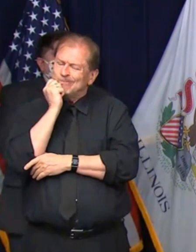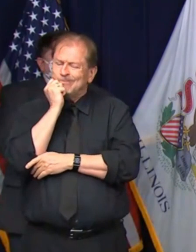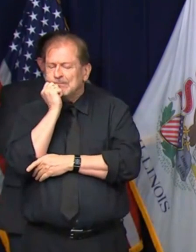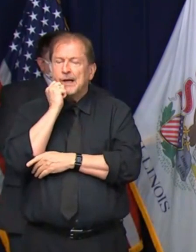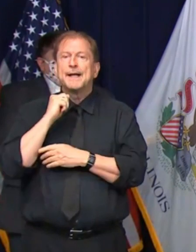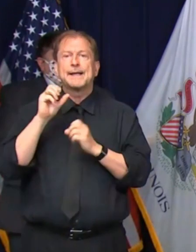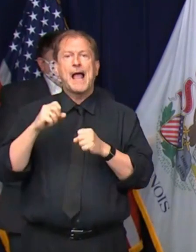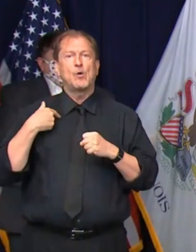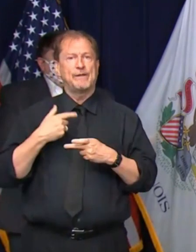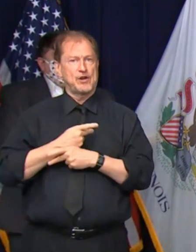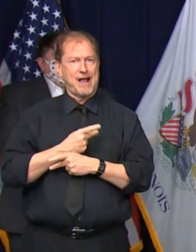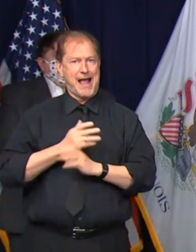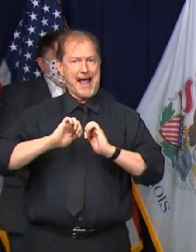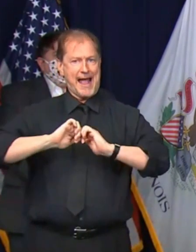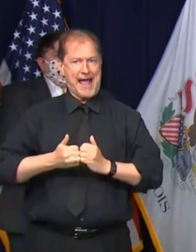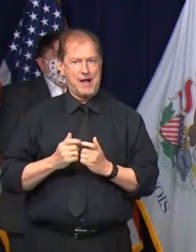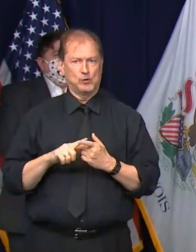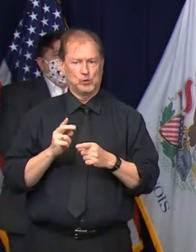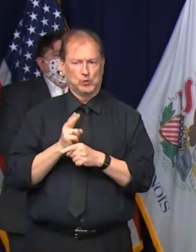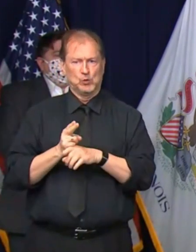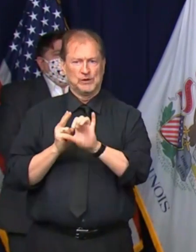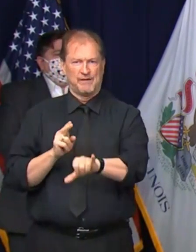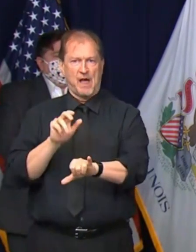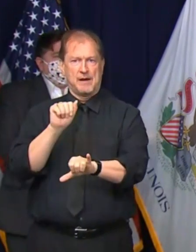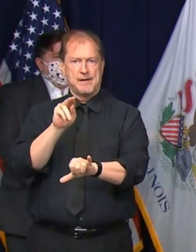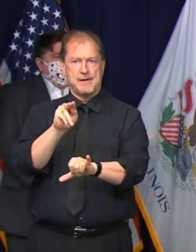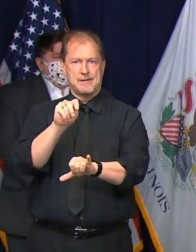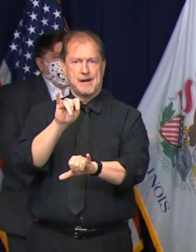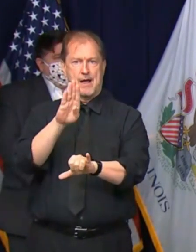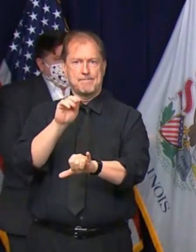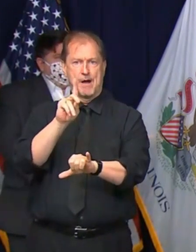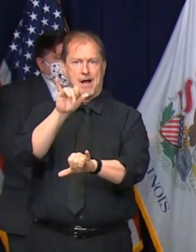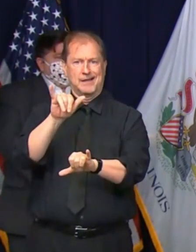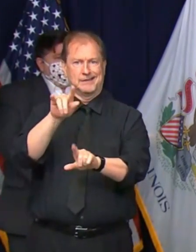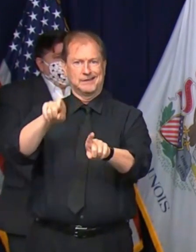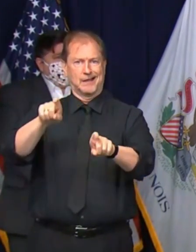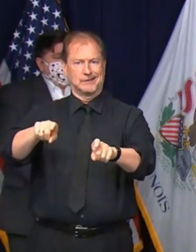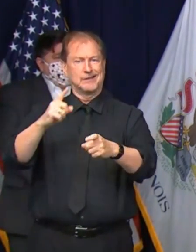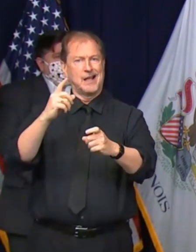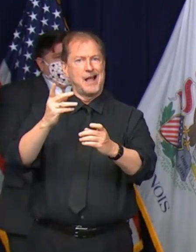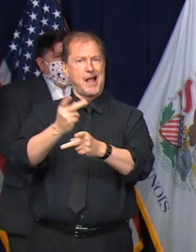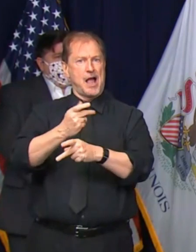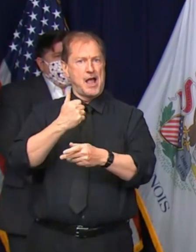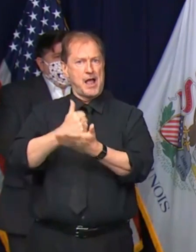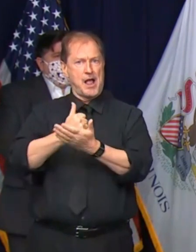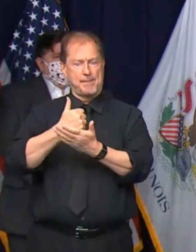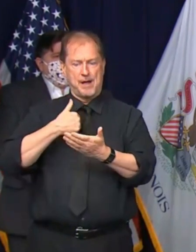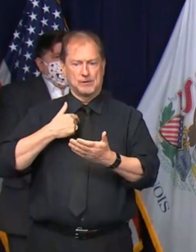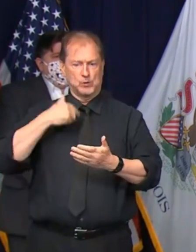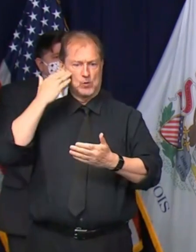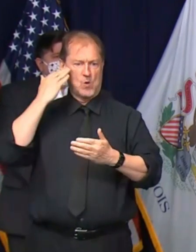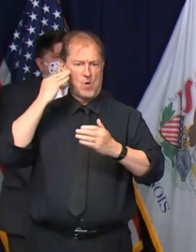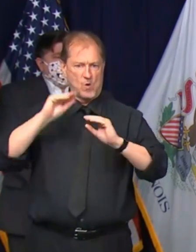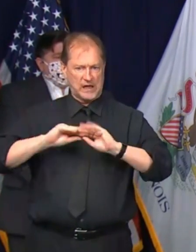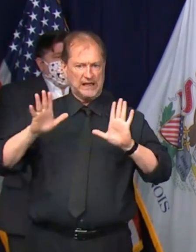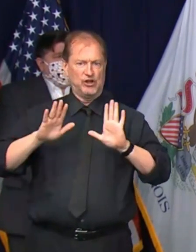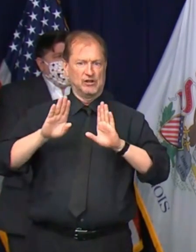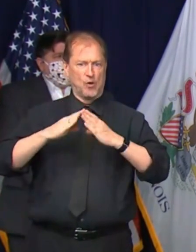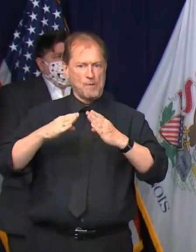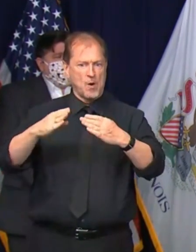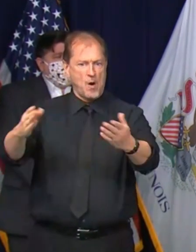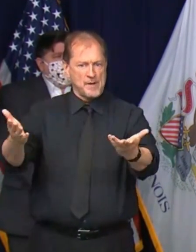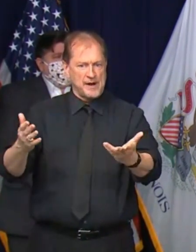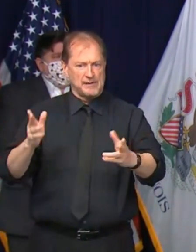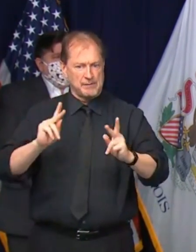more definitive role for antibody tests in the state of Illinois to help with the reopening training plan, and that team of experts